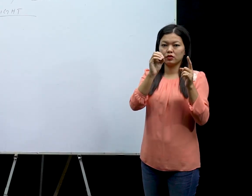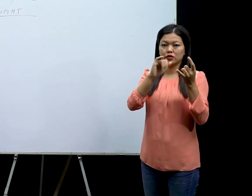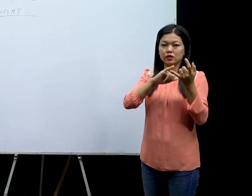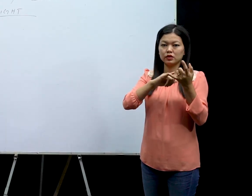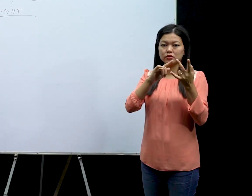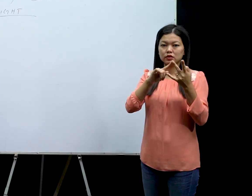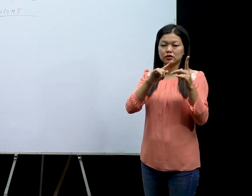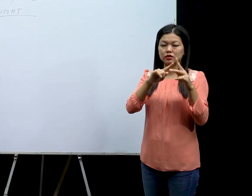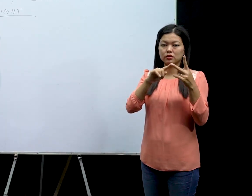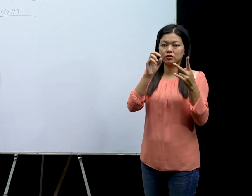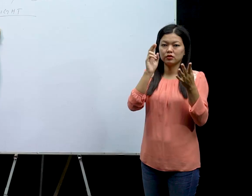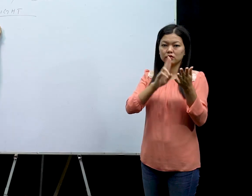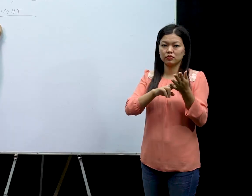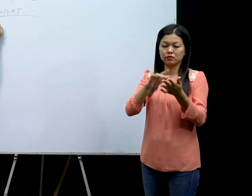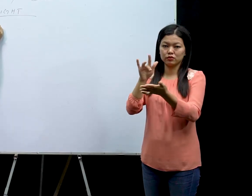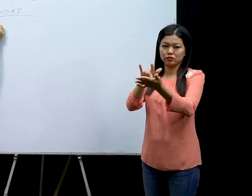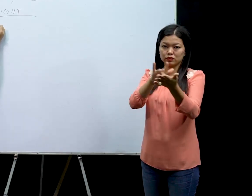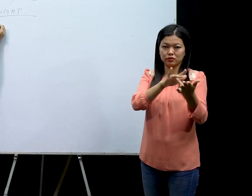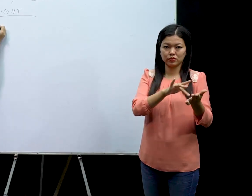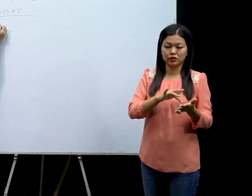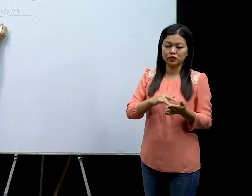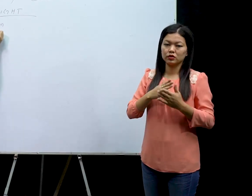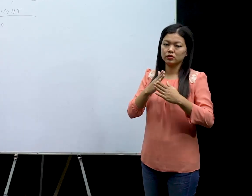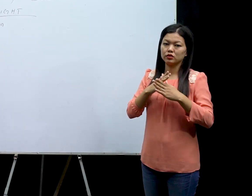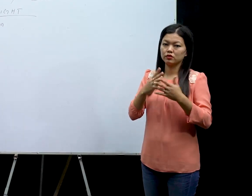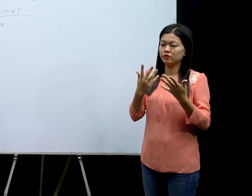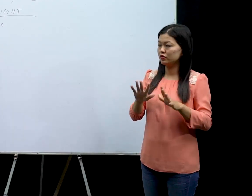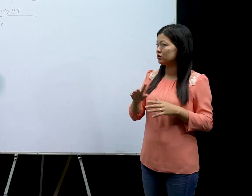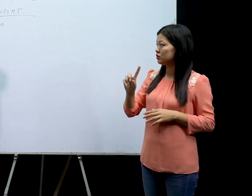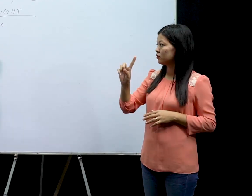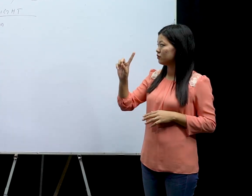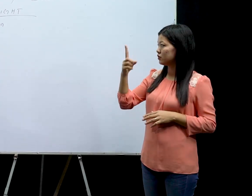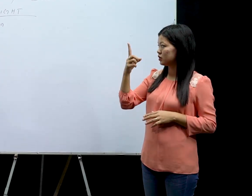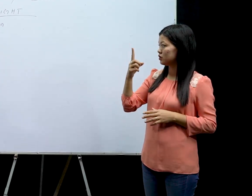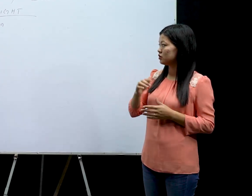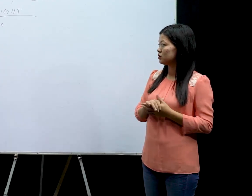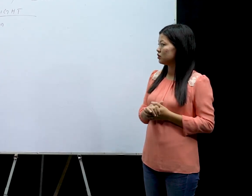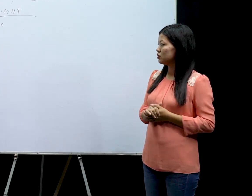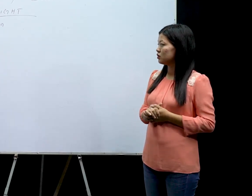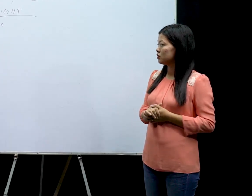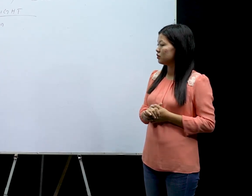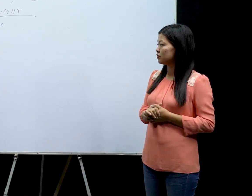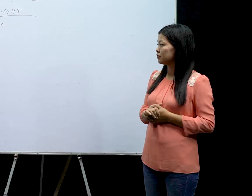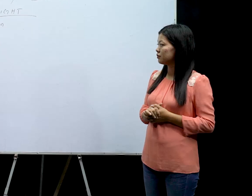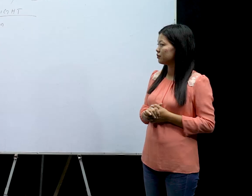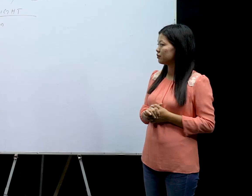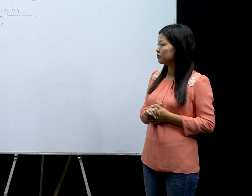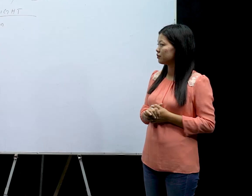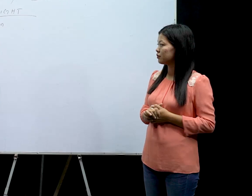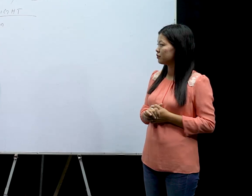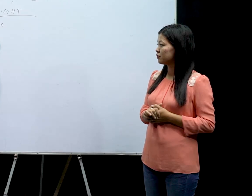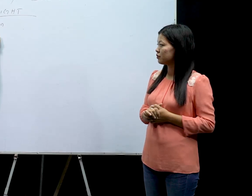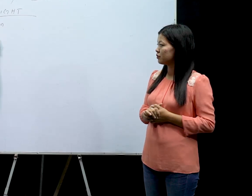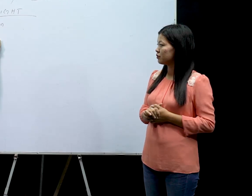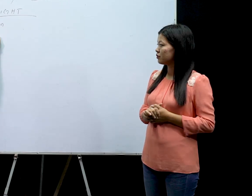infinity. Okay, positioned. The first one we discussed was if the object is at infinity.